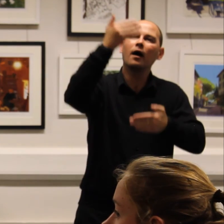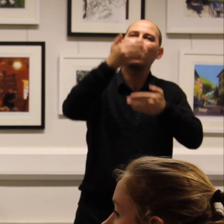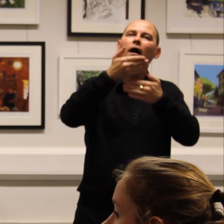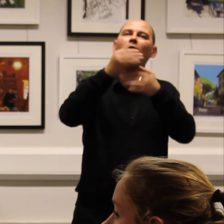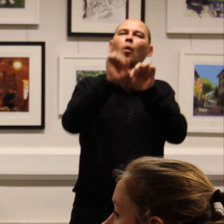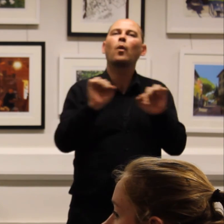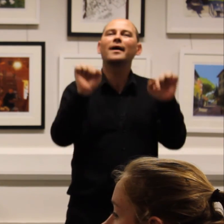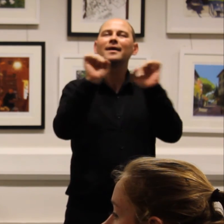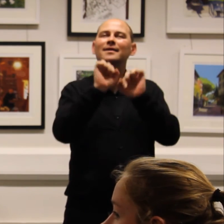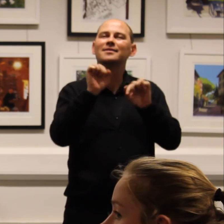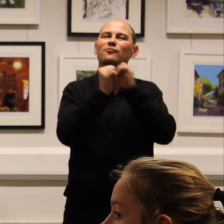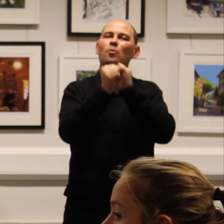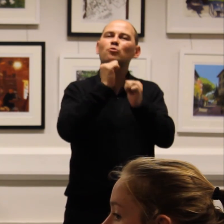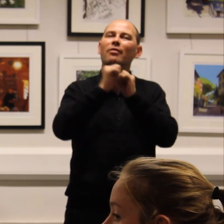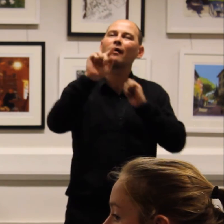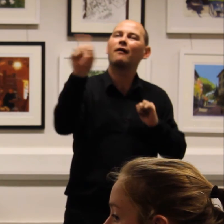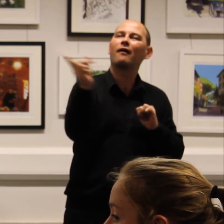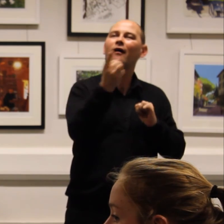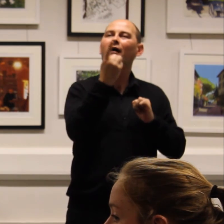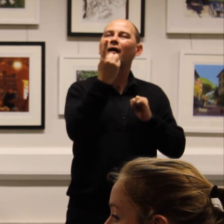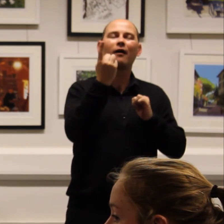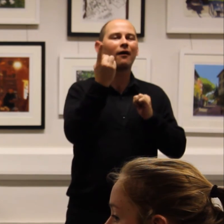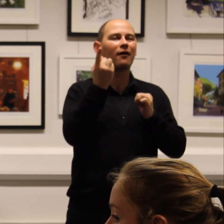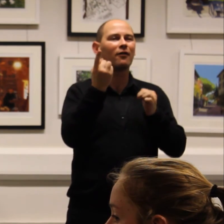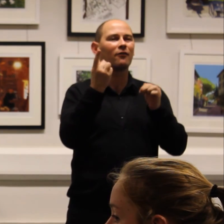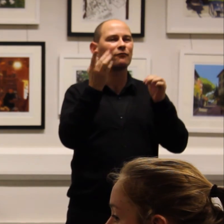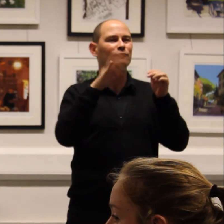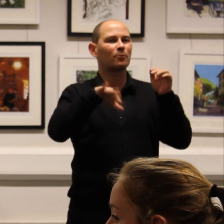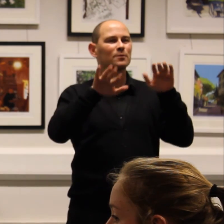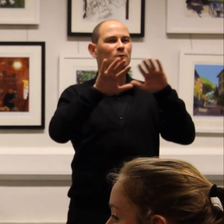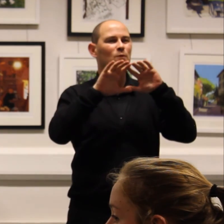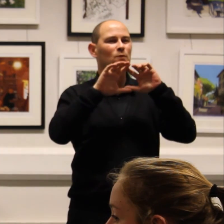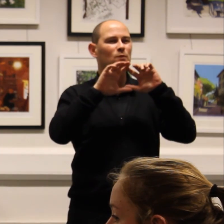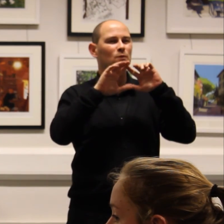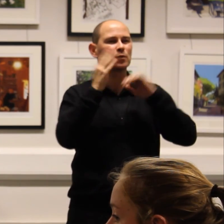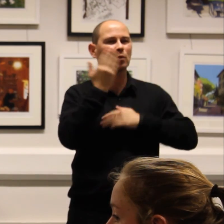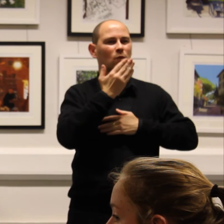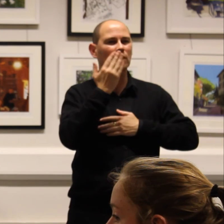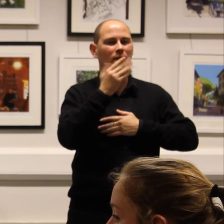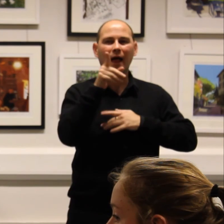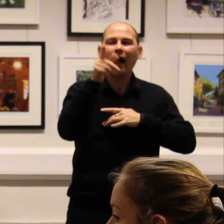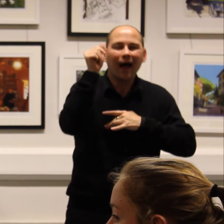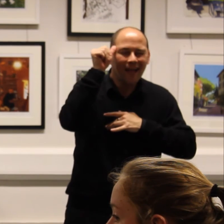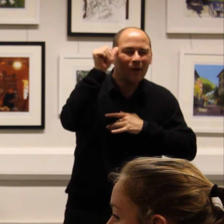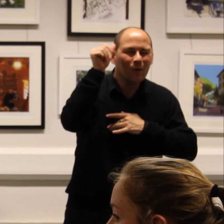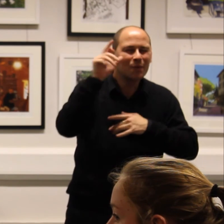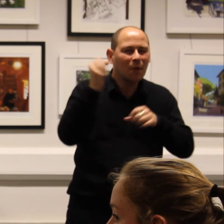school. She is thinking, he'll know what to do.